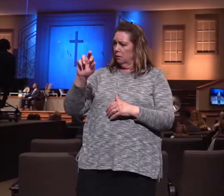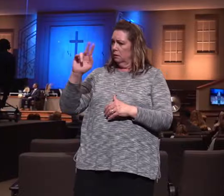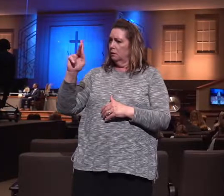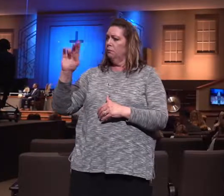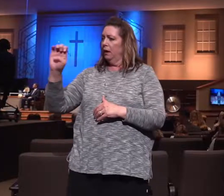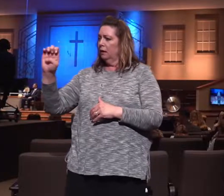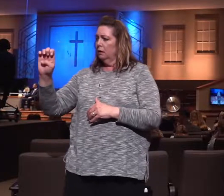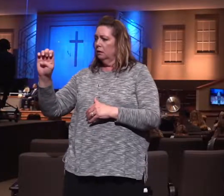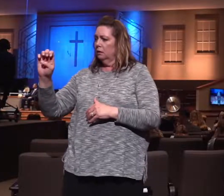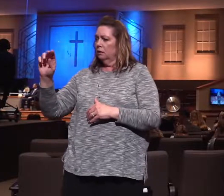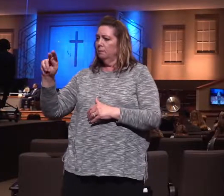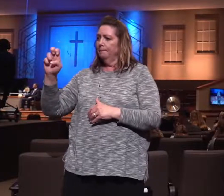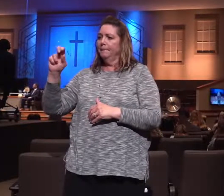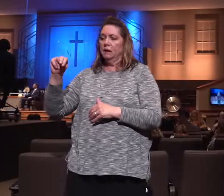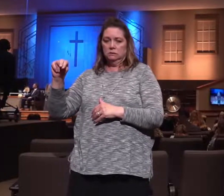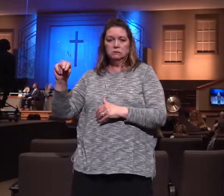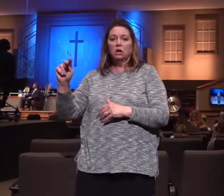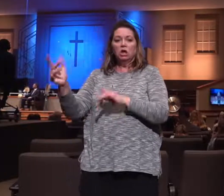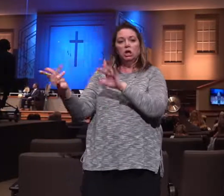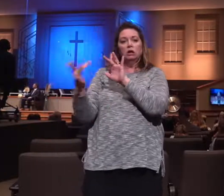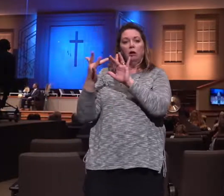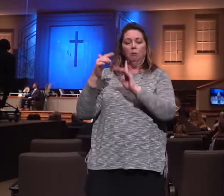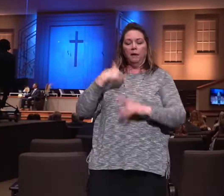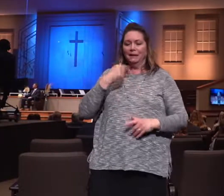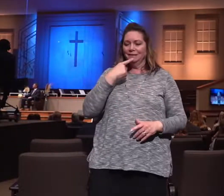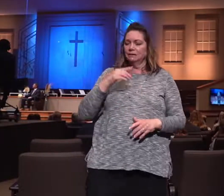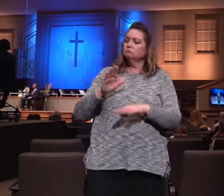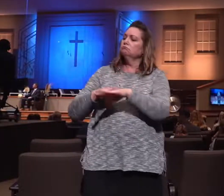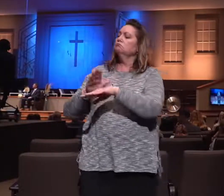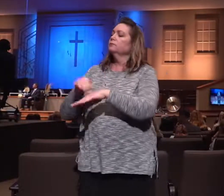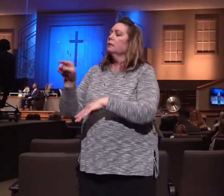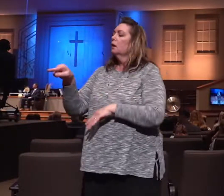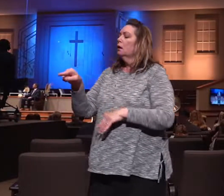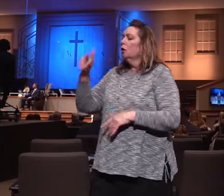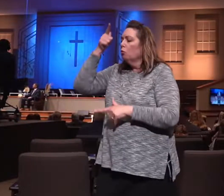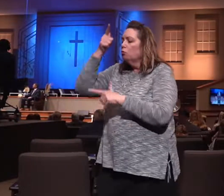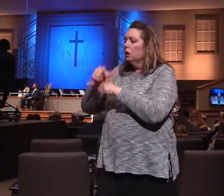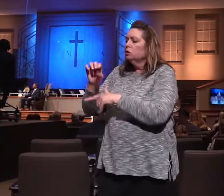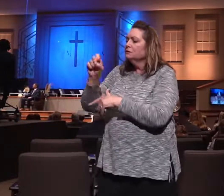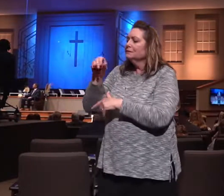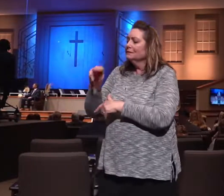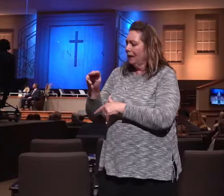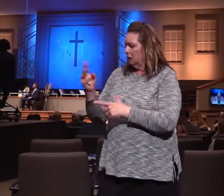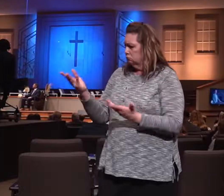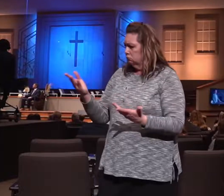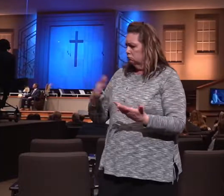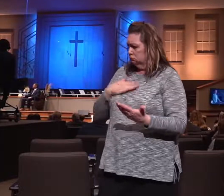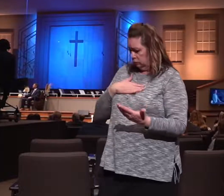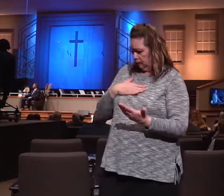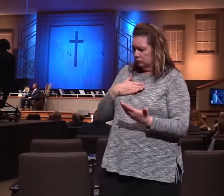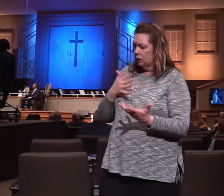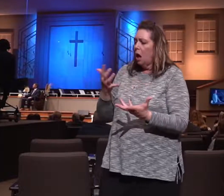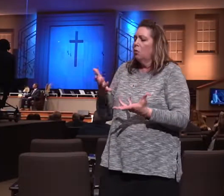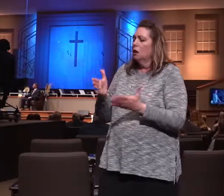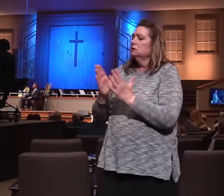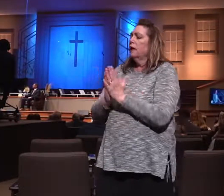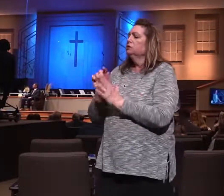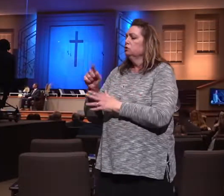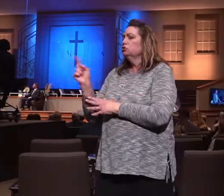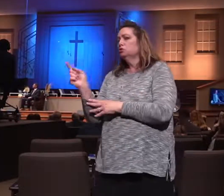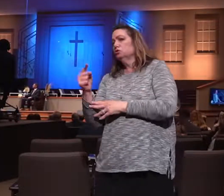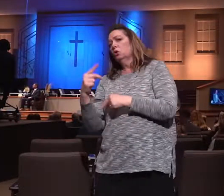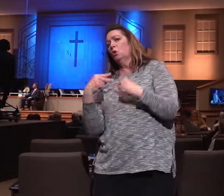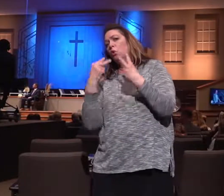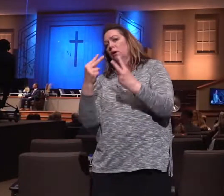our family. He called me up and he said, Brother Sam, I've got a request for you. I'd like you to go and visit a lady who is